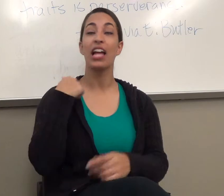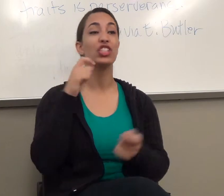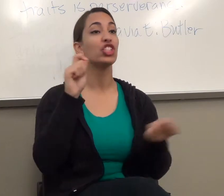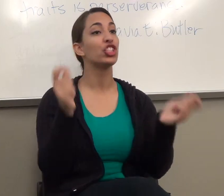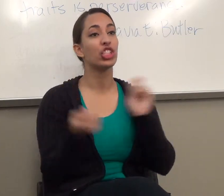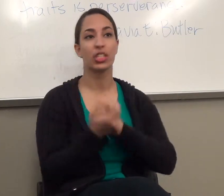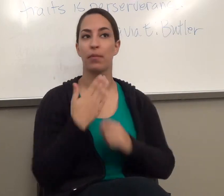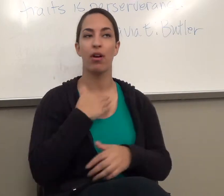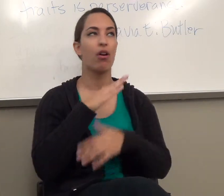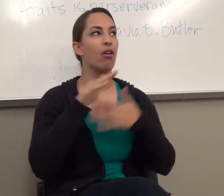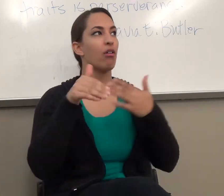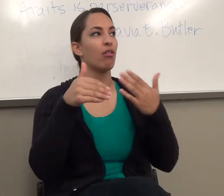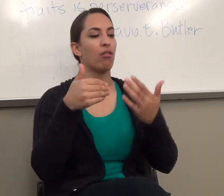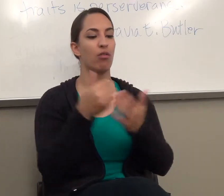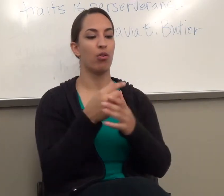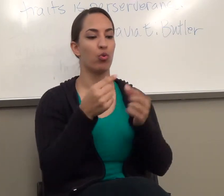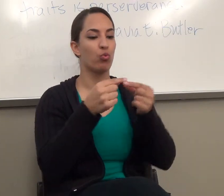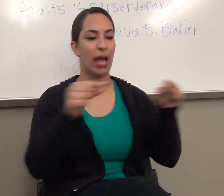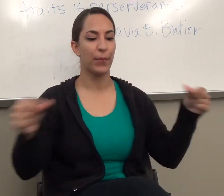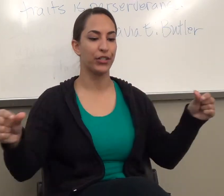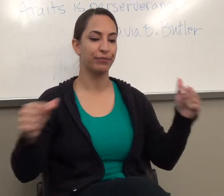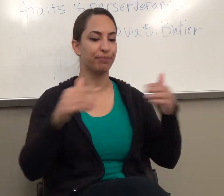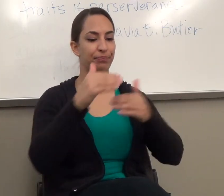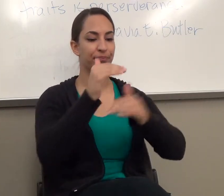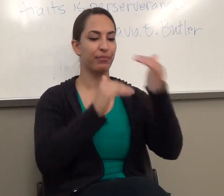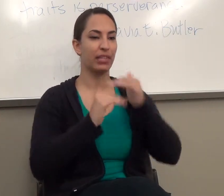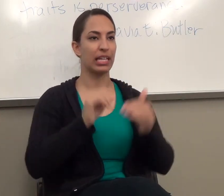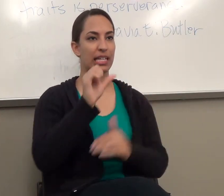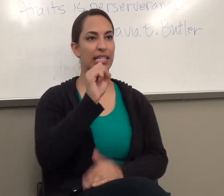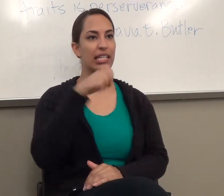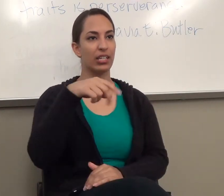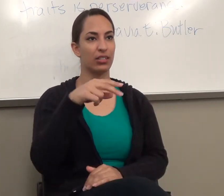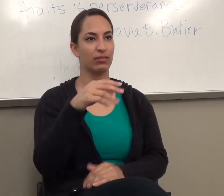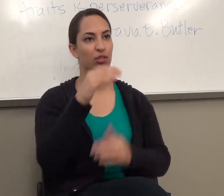grammar sequence around this semester. So